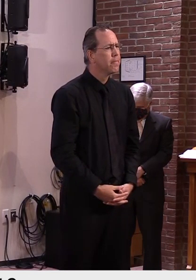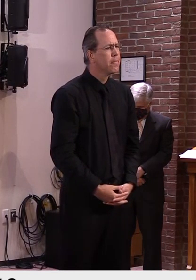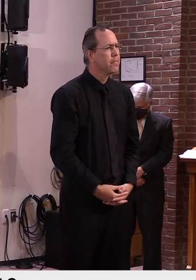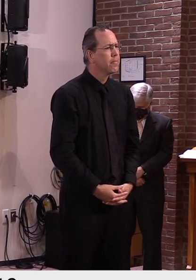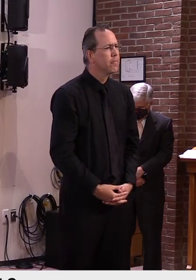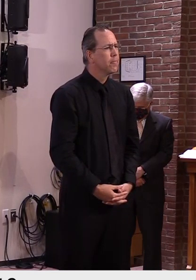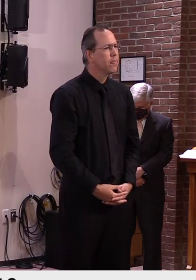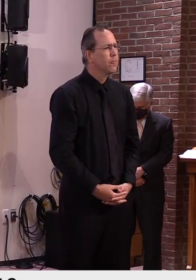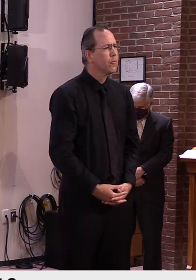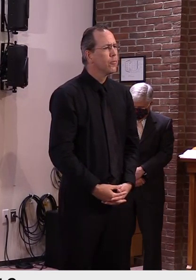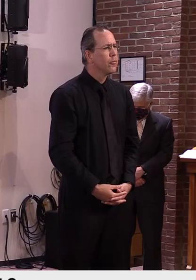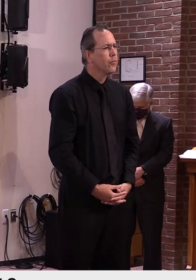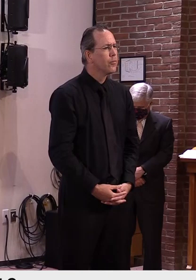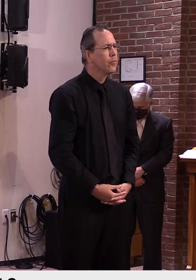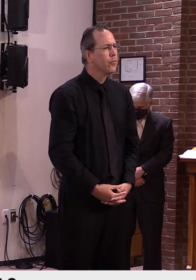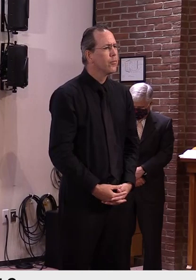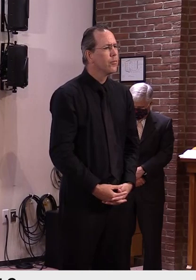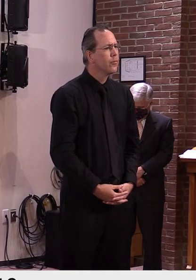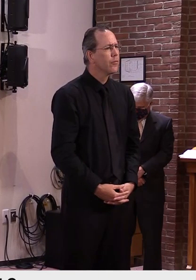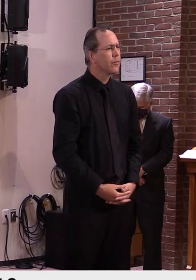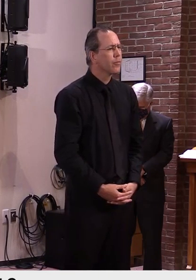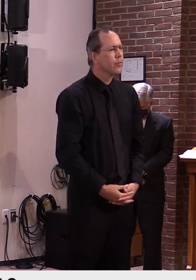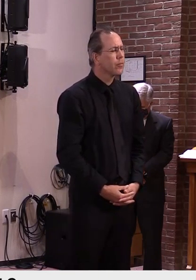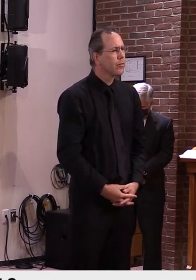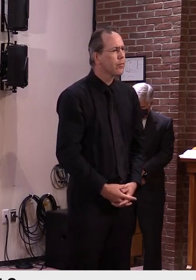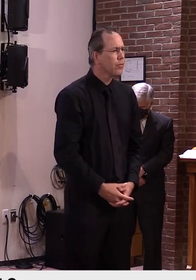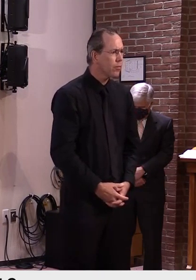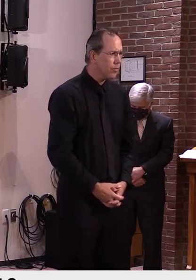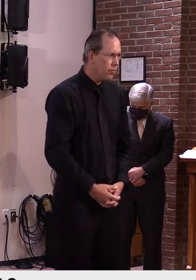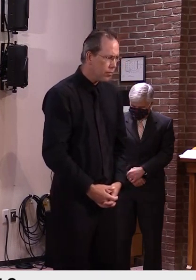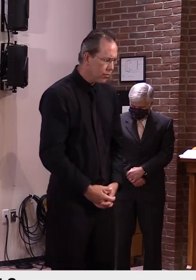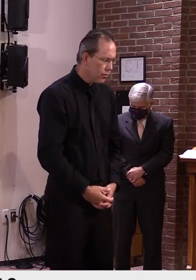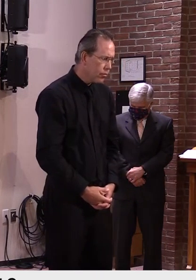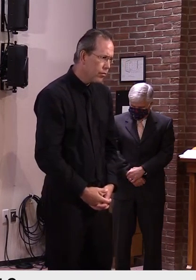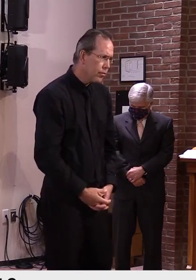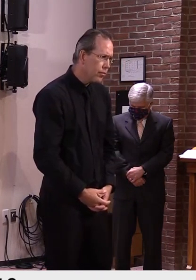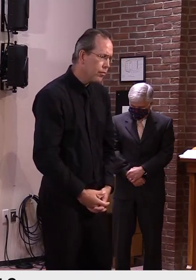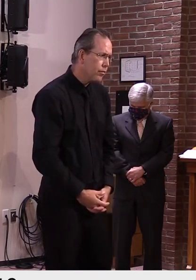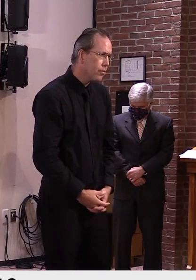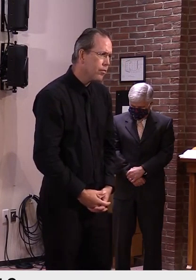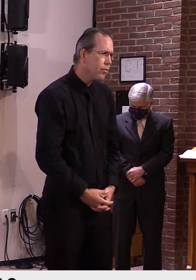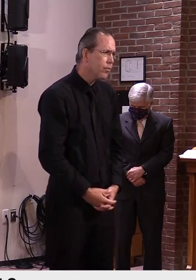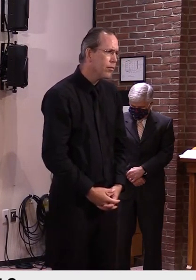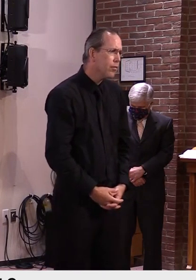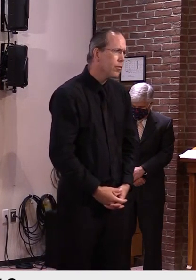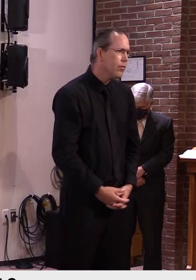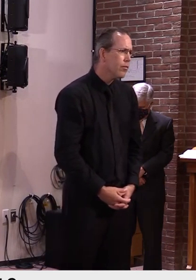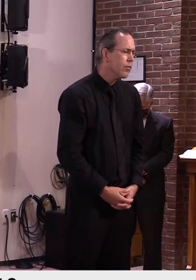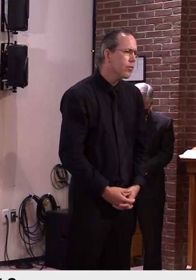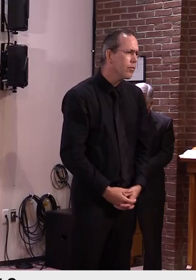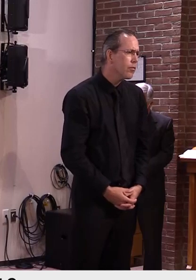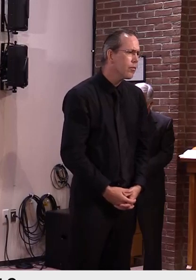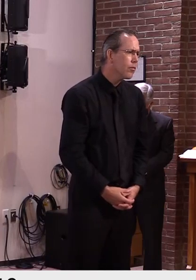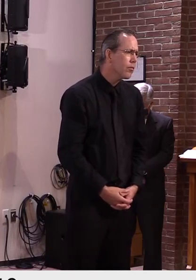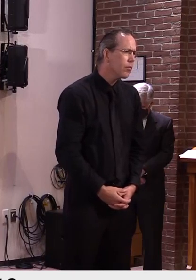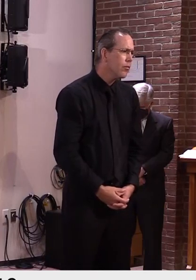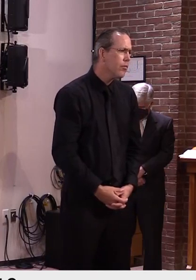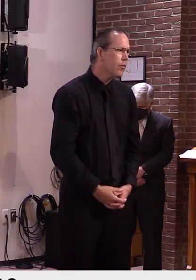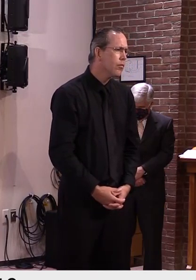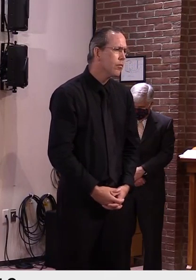COVID-19 restrictions, but by all accounts, you and Vermont have done the best effort of all 50 states. Still